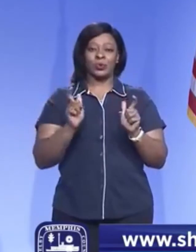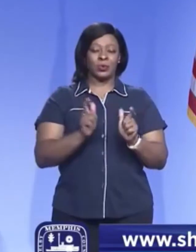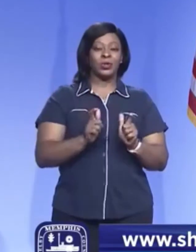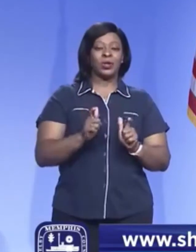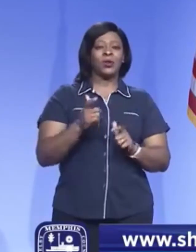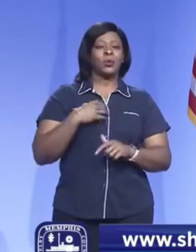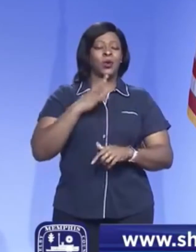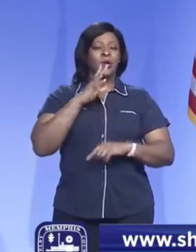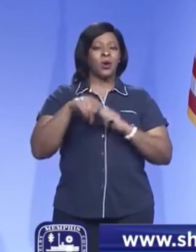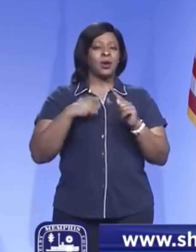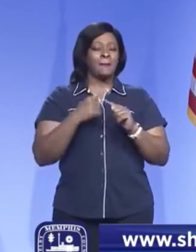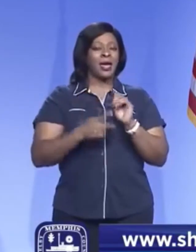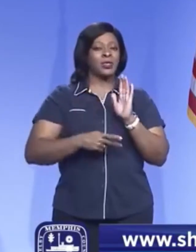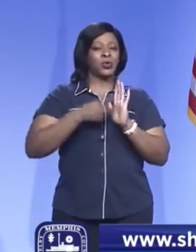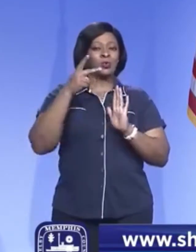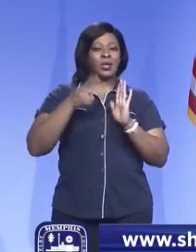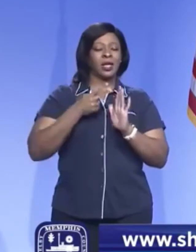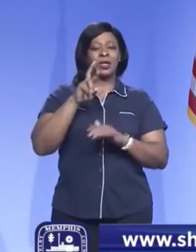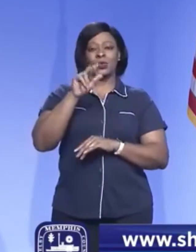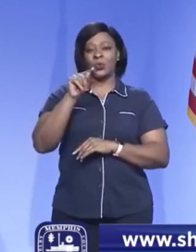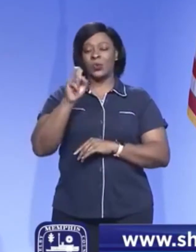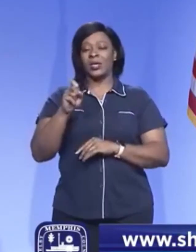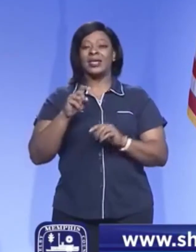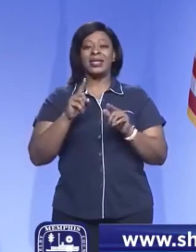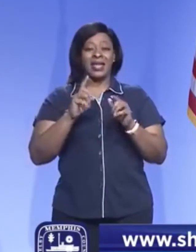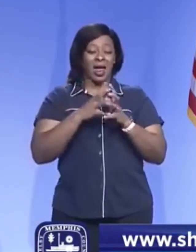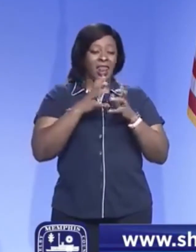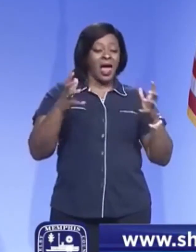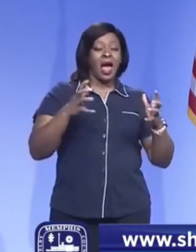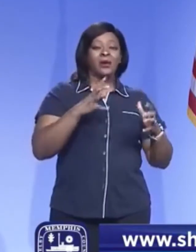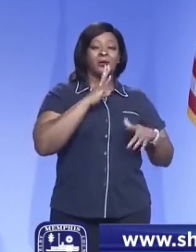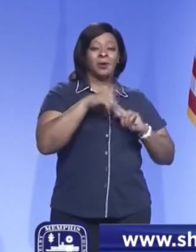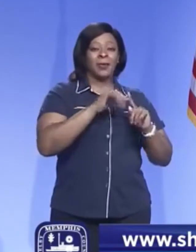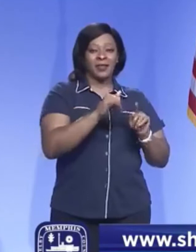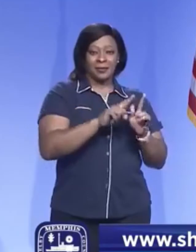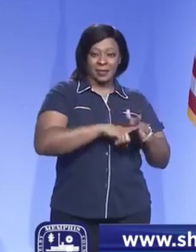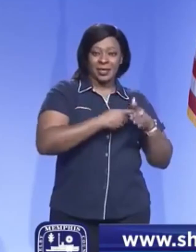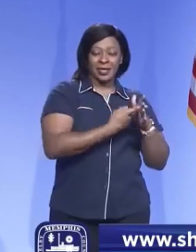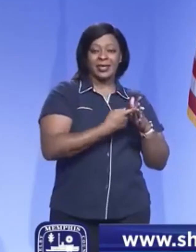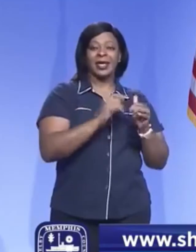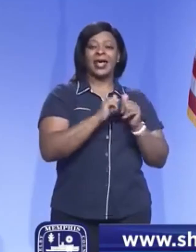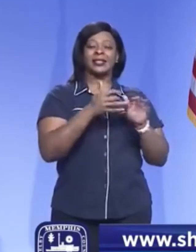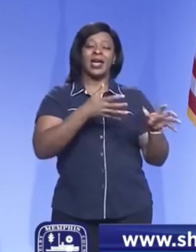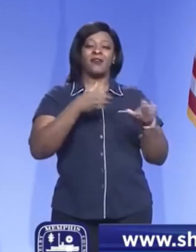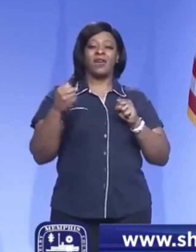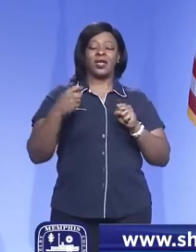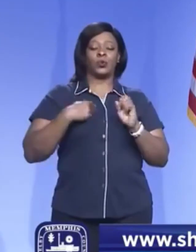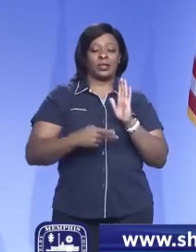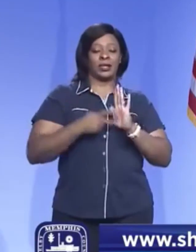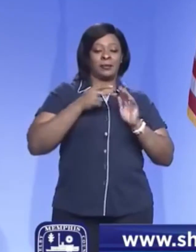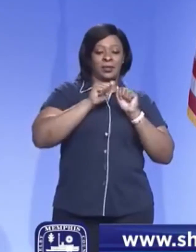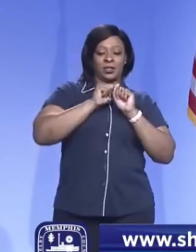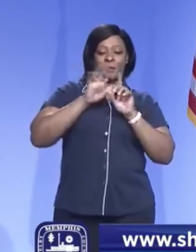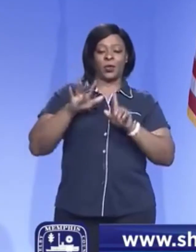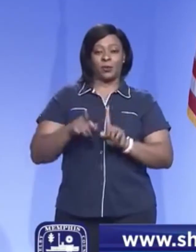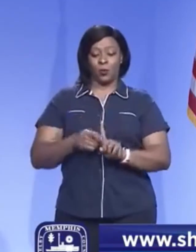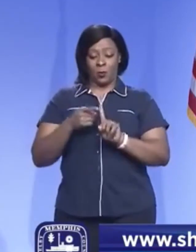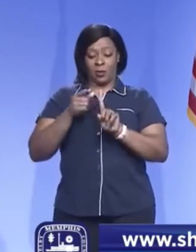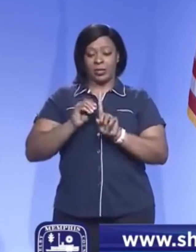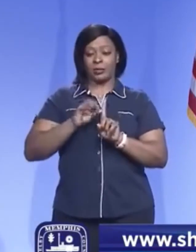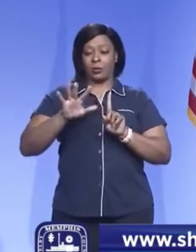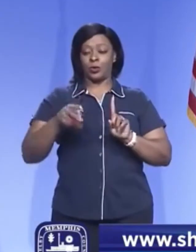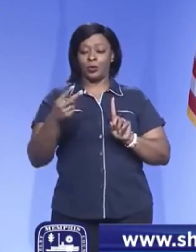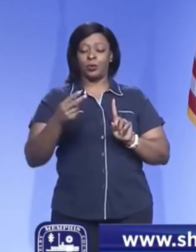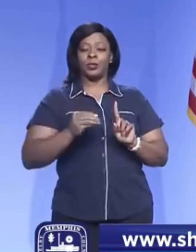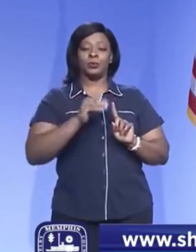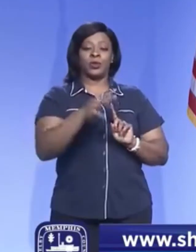talked about duplication rate a lot in the very beginning of the pandemic. That's how quickly we double our cases. And the reason